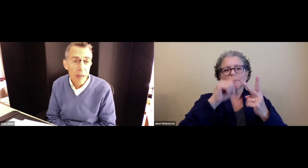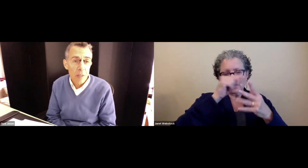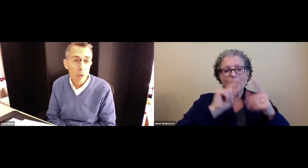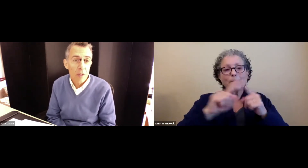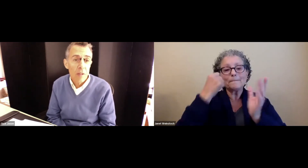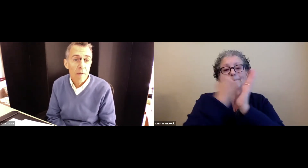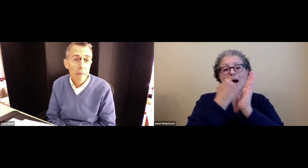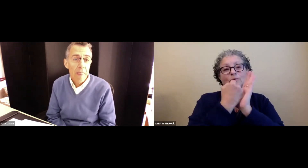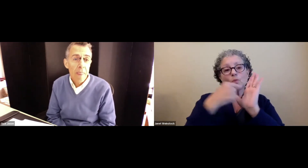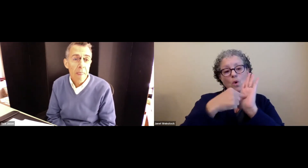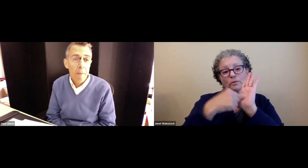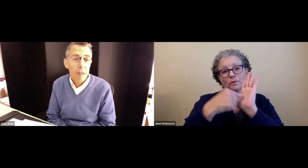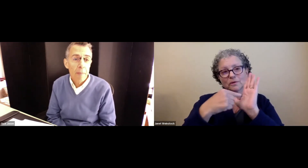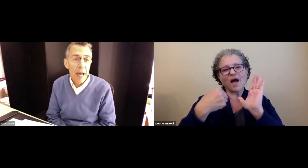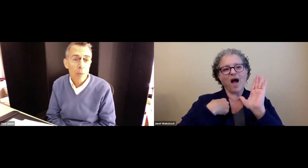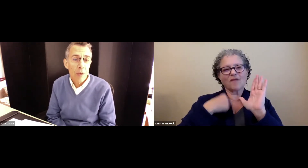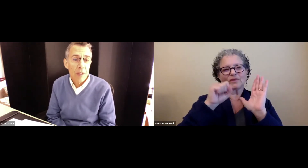passports, but the passports said